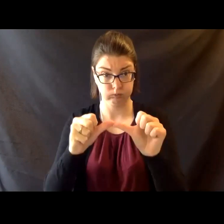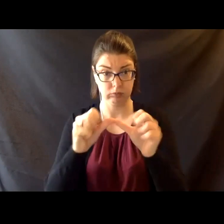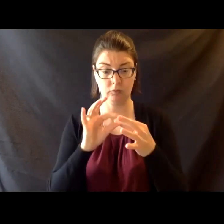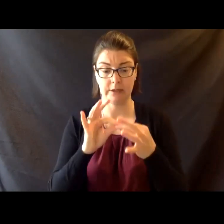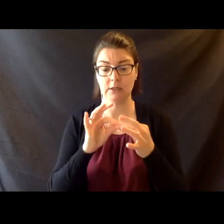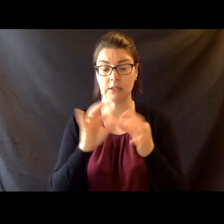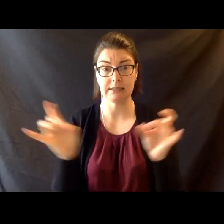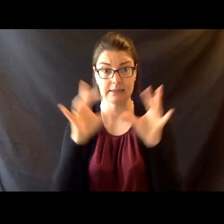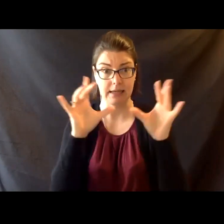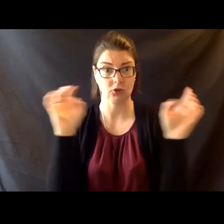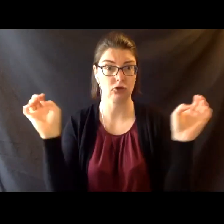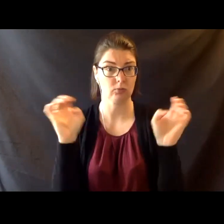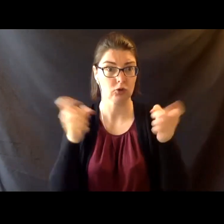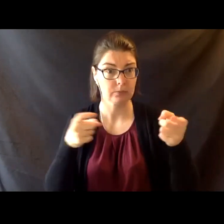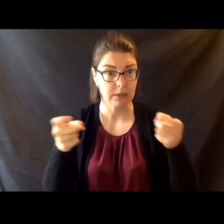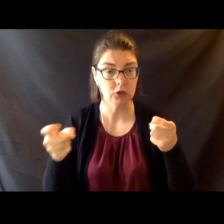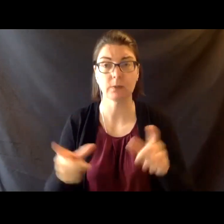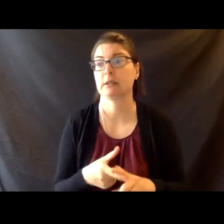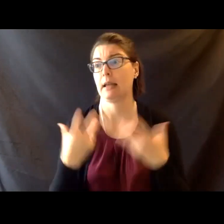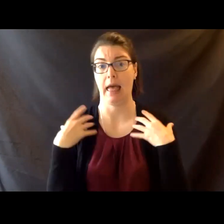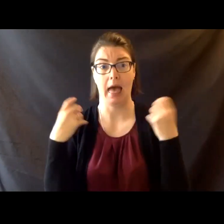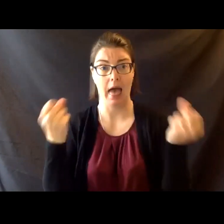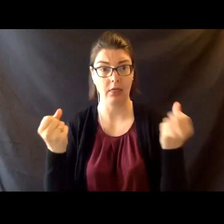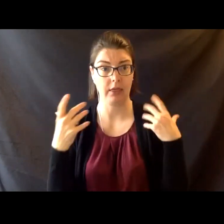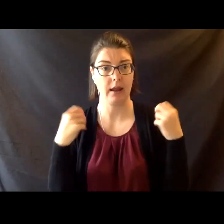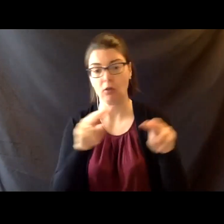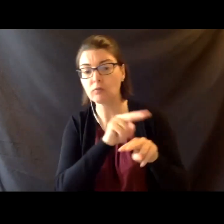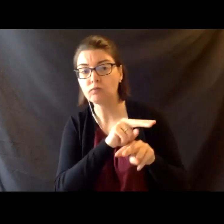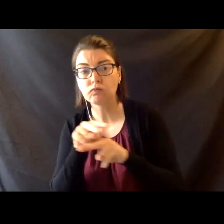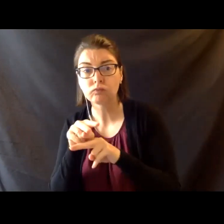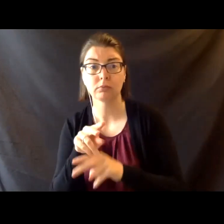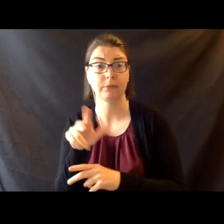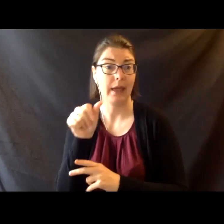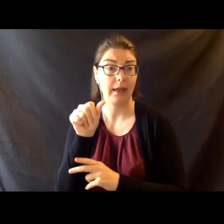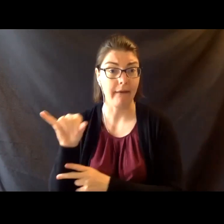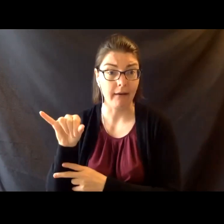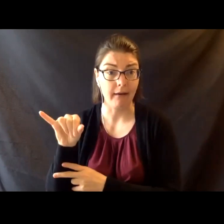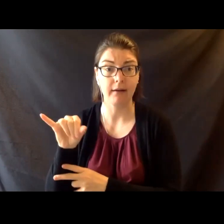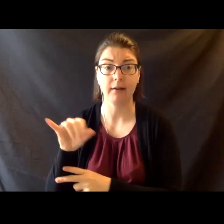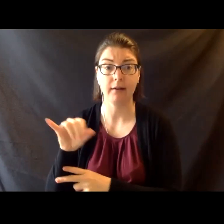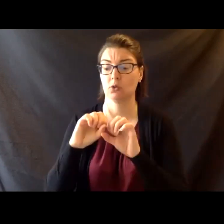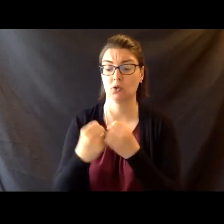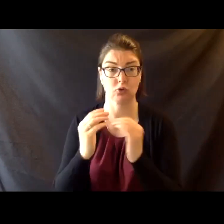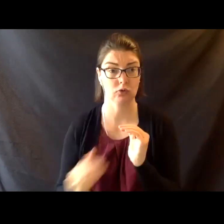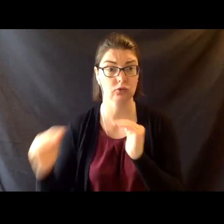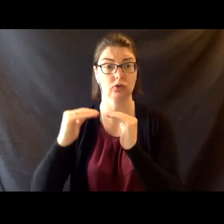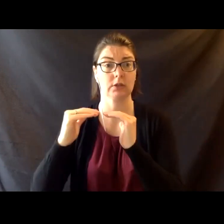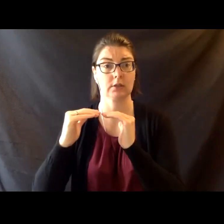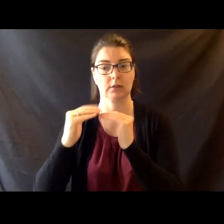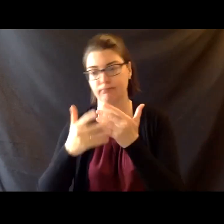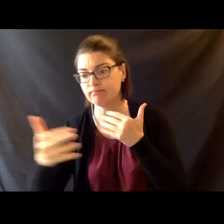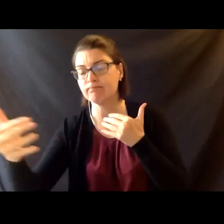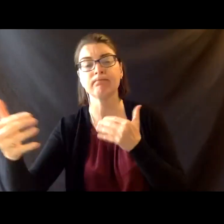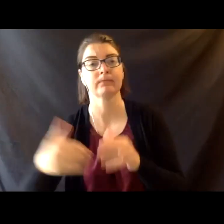emergency management, health and health governance, artificial intelligence, social justice, and beyond,